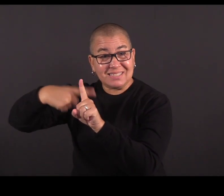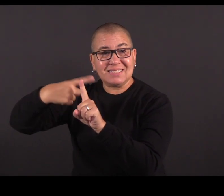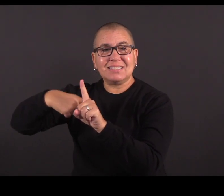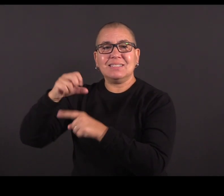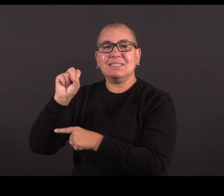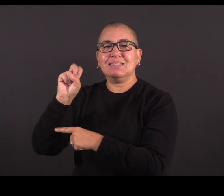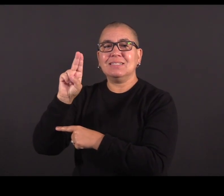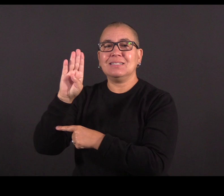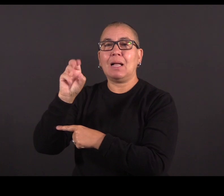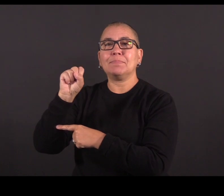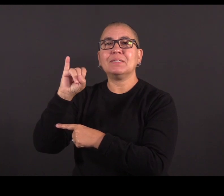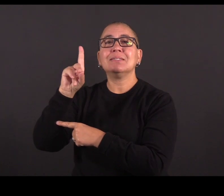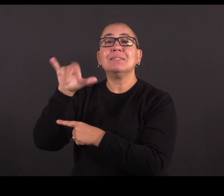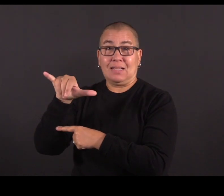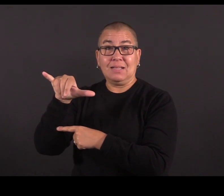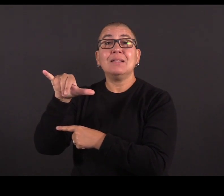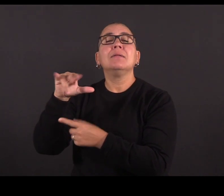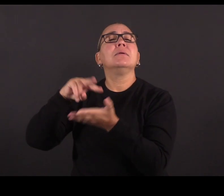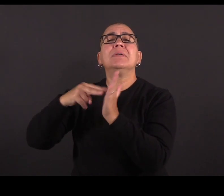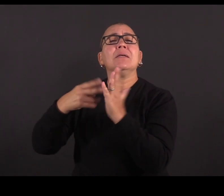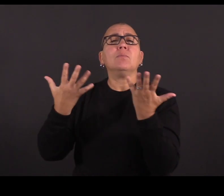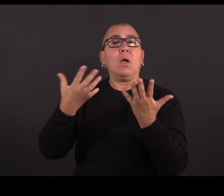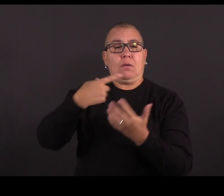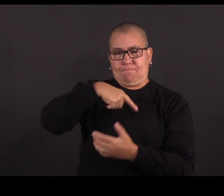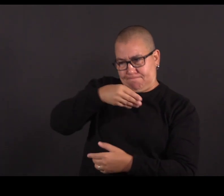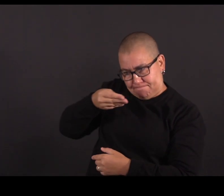a provider versus the tenant.